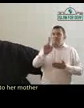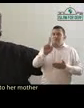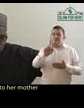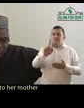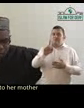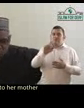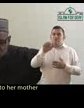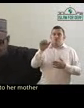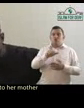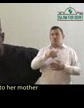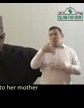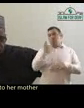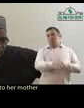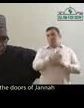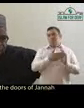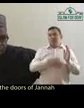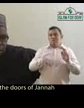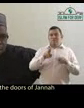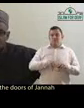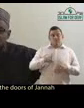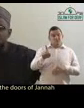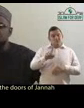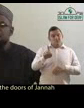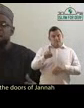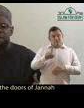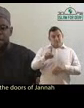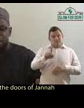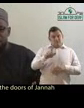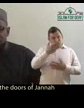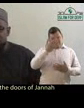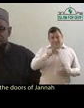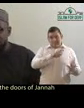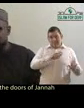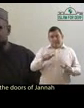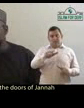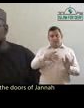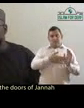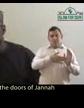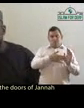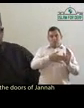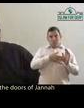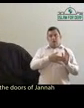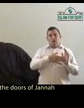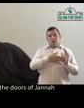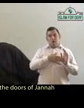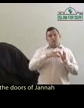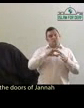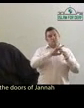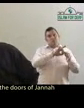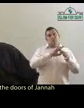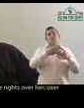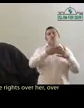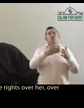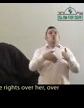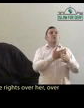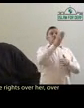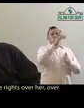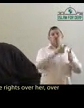she should be disrespectful to her mother and her father. Her mother still is a door to the doors of Jannah, to